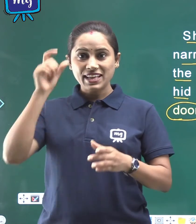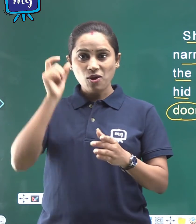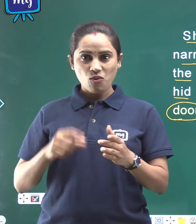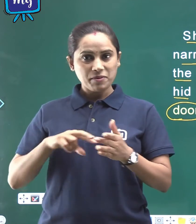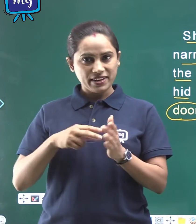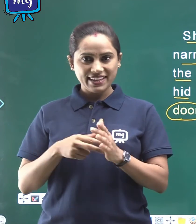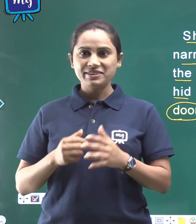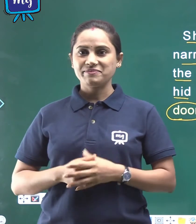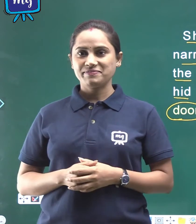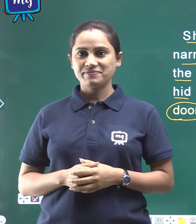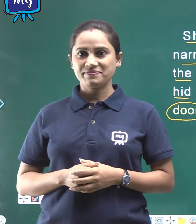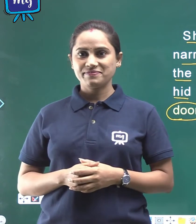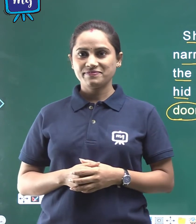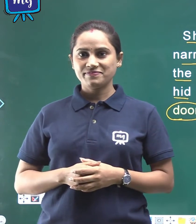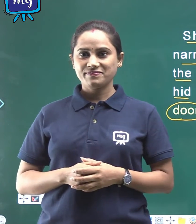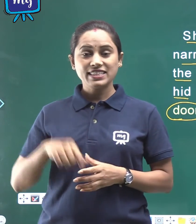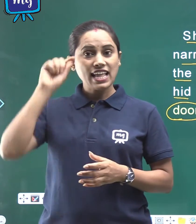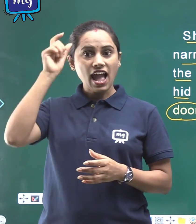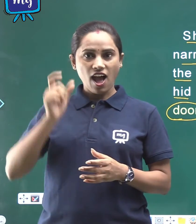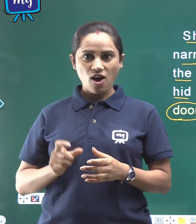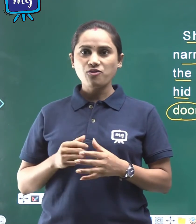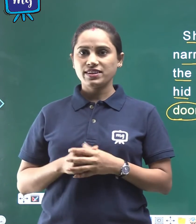Word meaning: half,